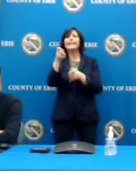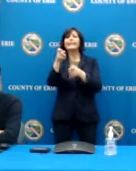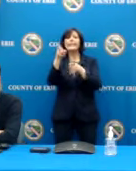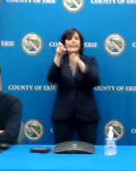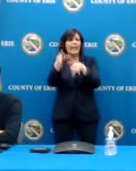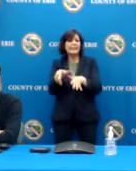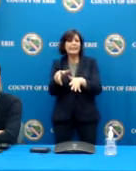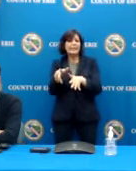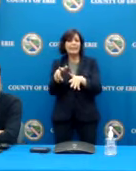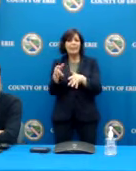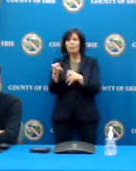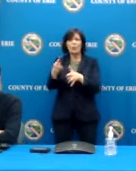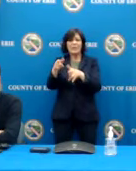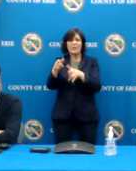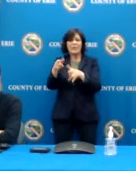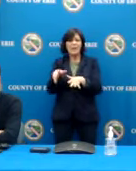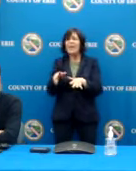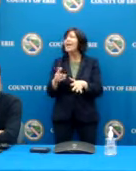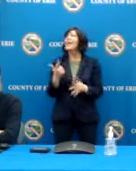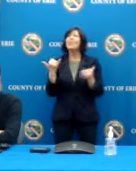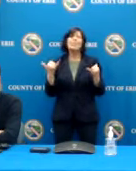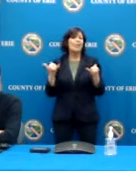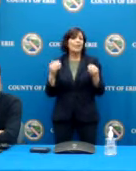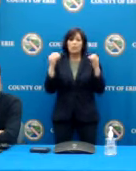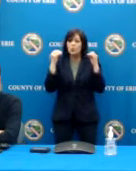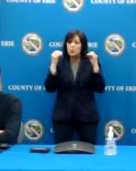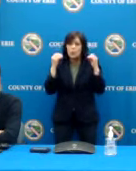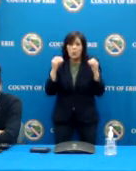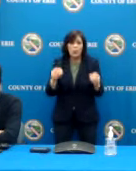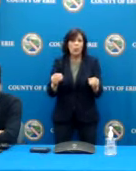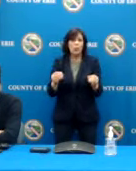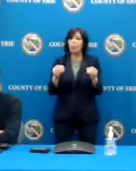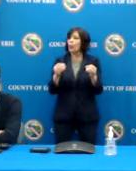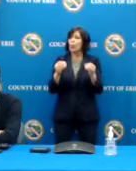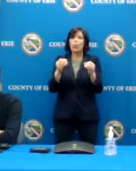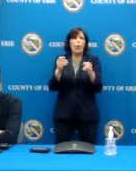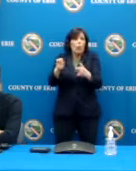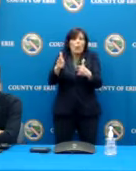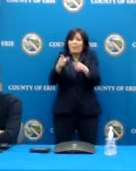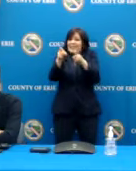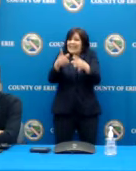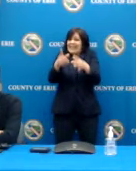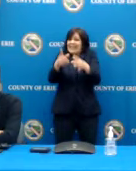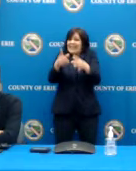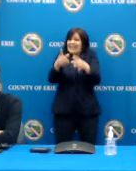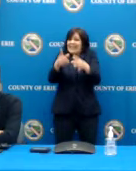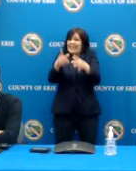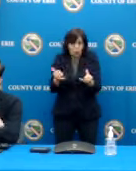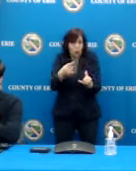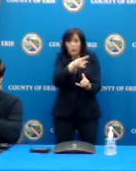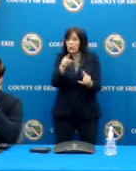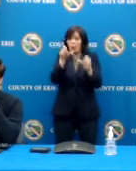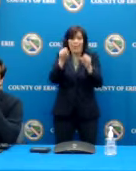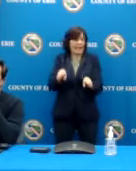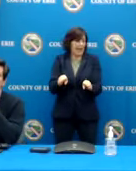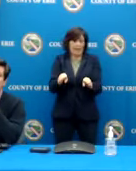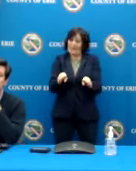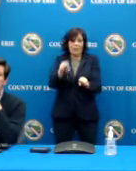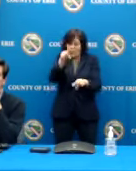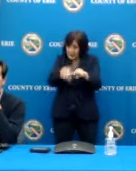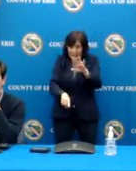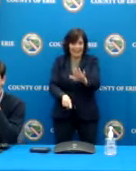is no CLIA-waived, point of care rapid tests right now that people can do in their office for